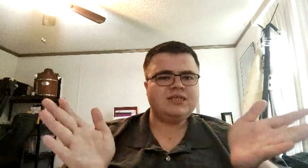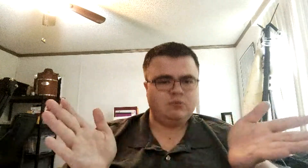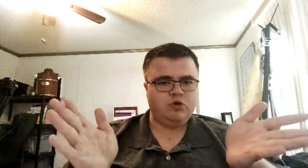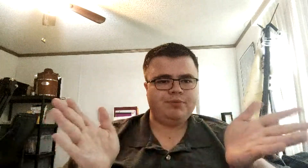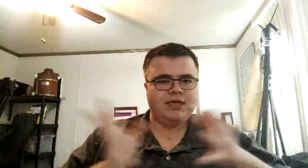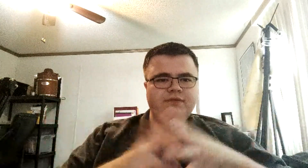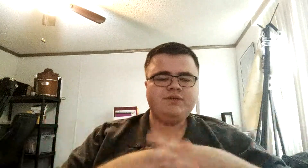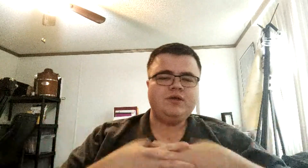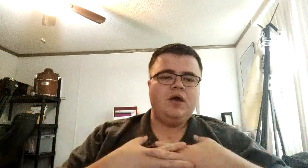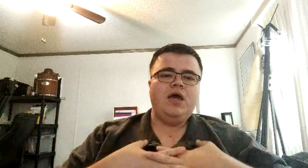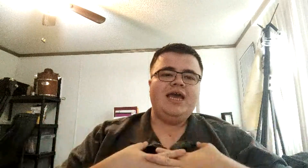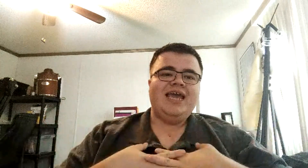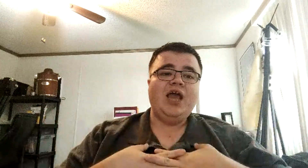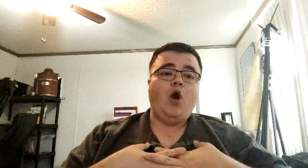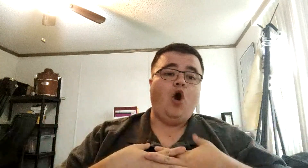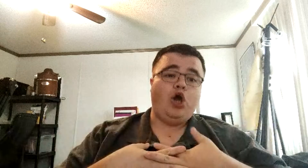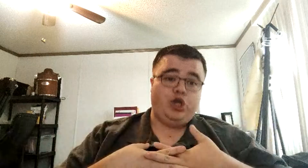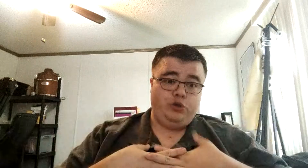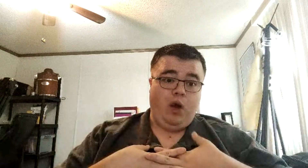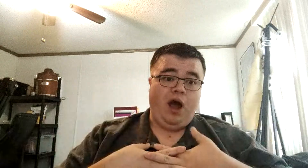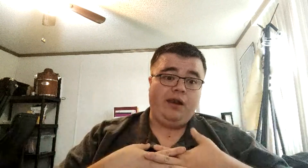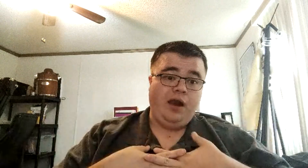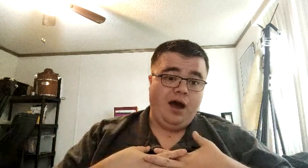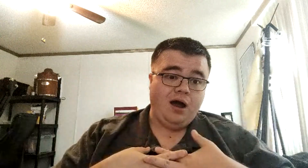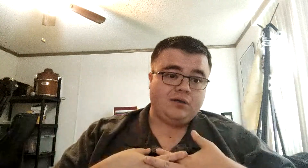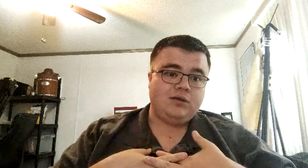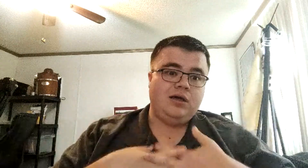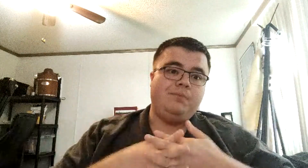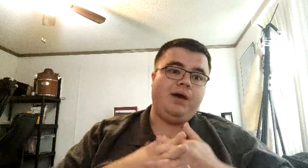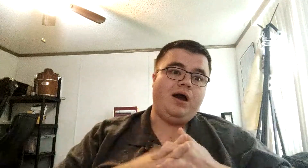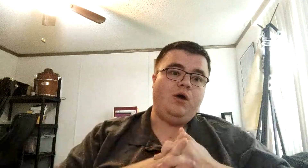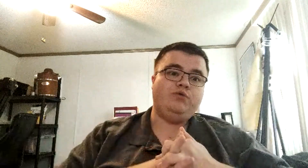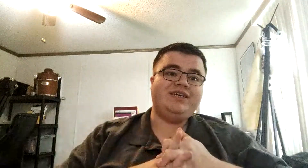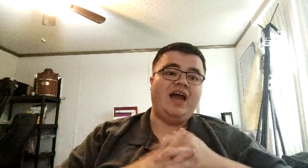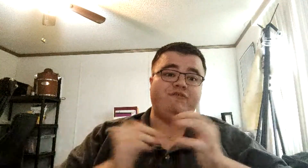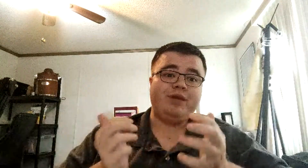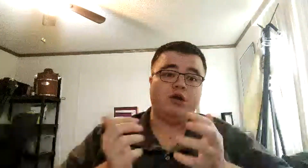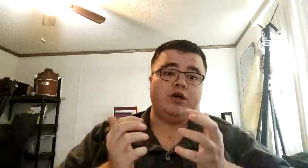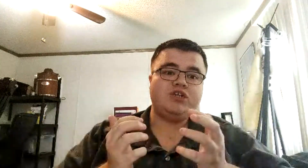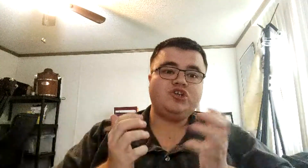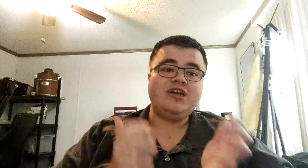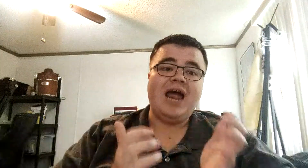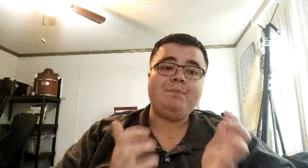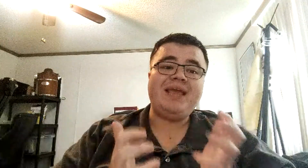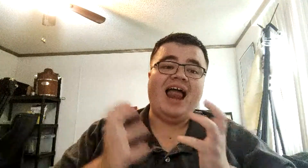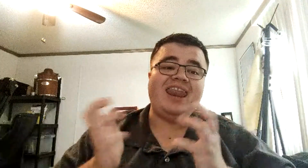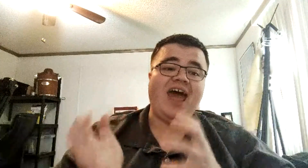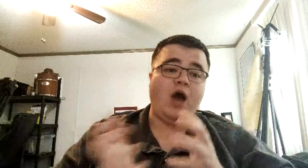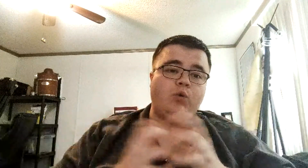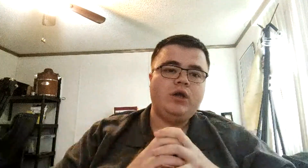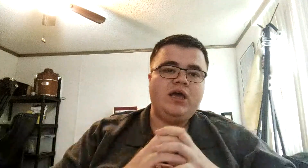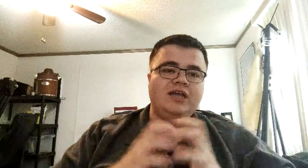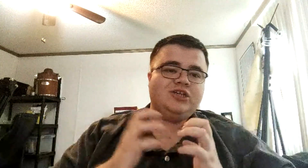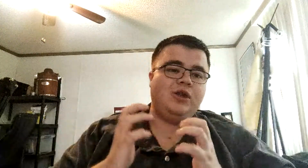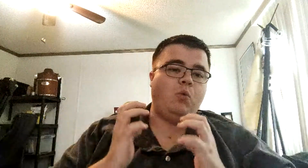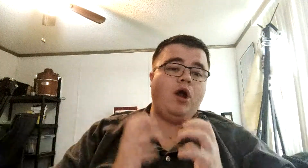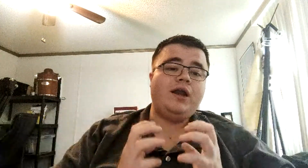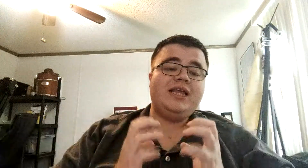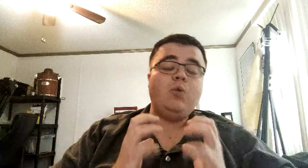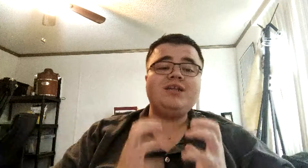similar beliefs. He argued a lot about deaf marriage should not be allowed. He wanted